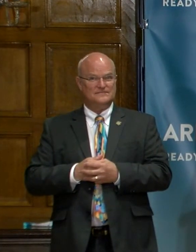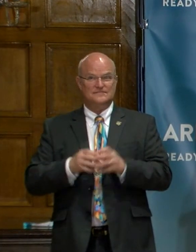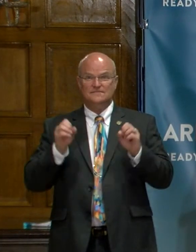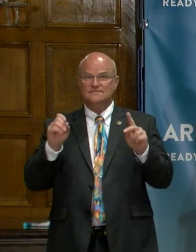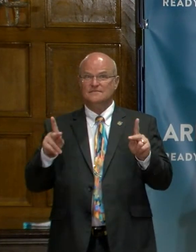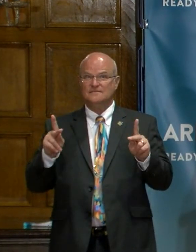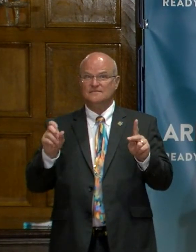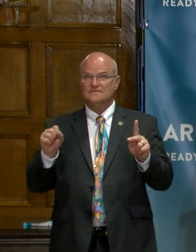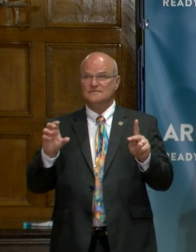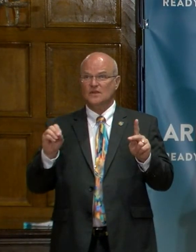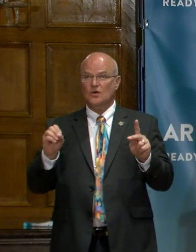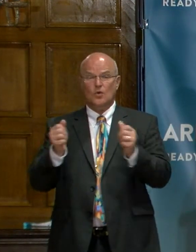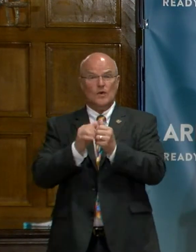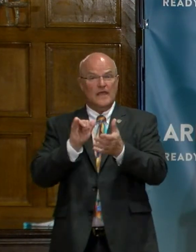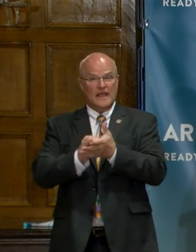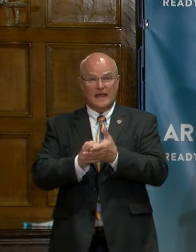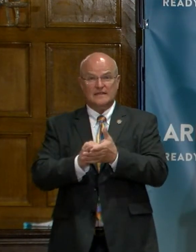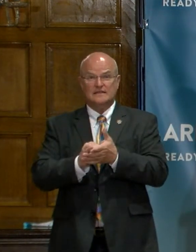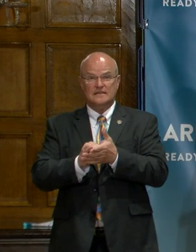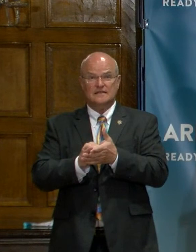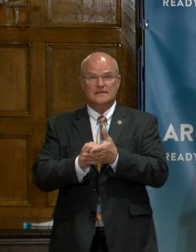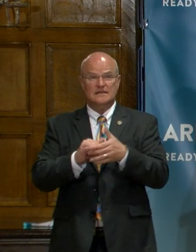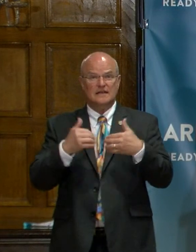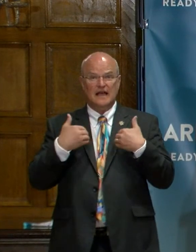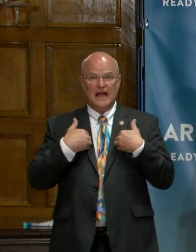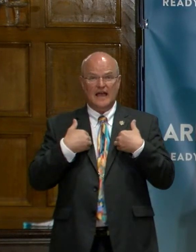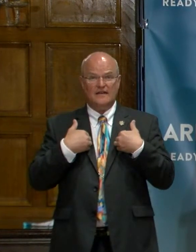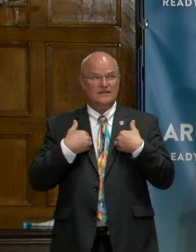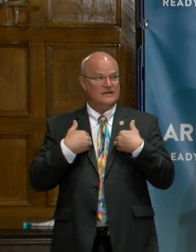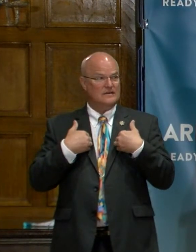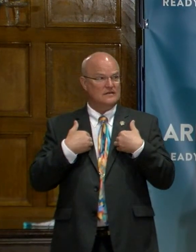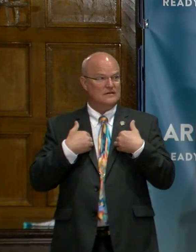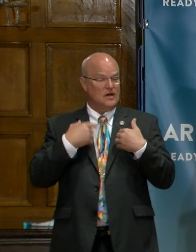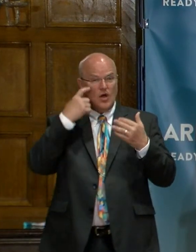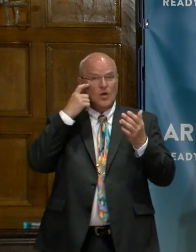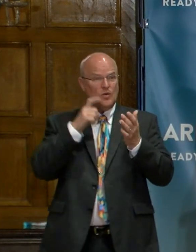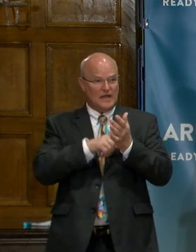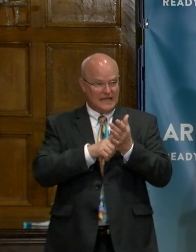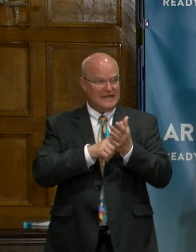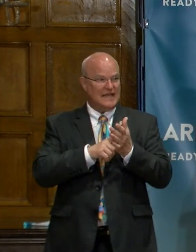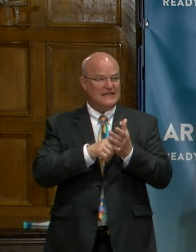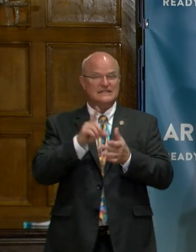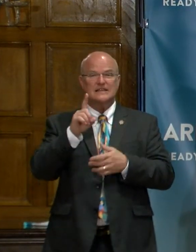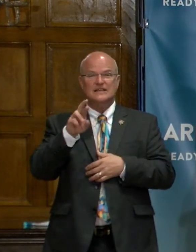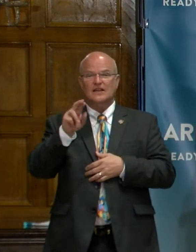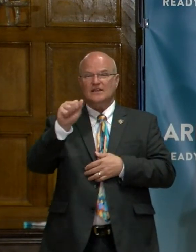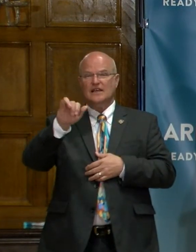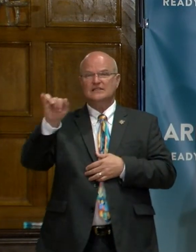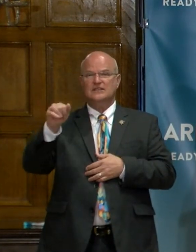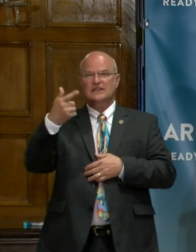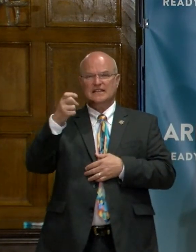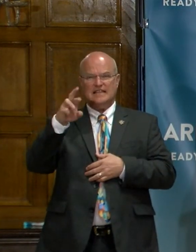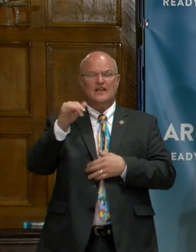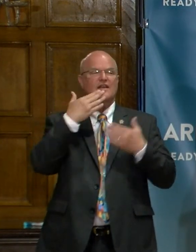All right, so with that, let's have we did want to recognize Director A.J.